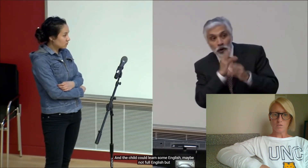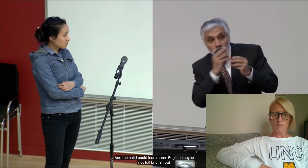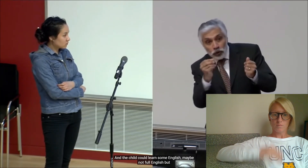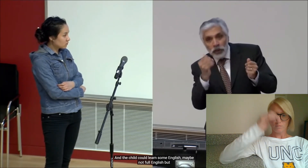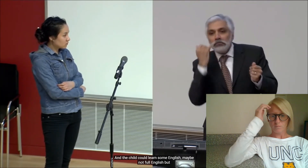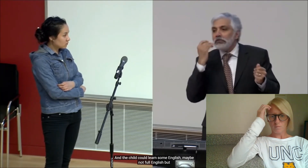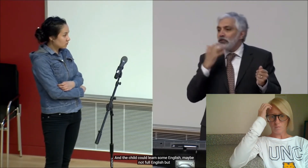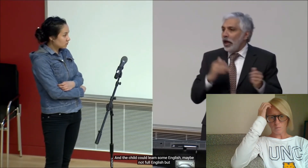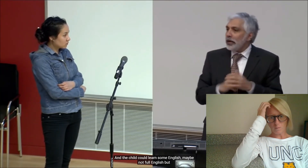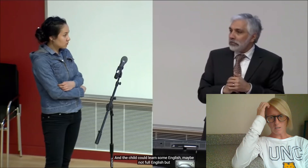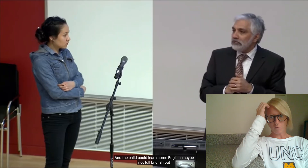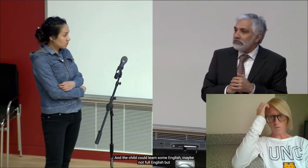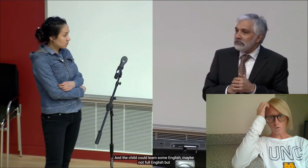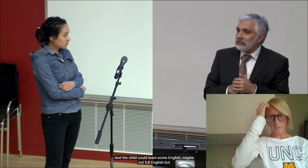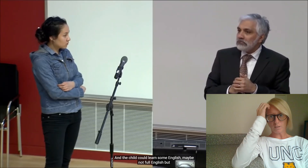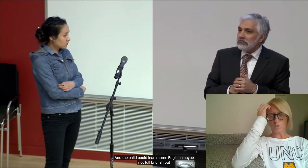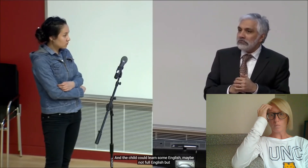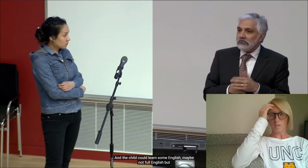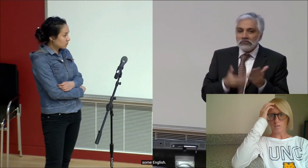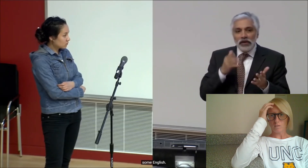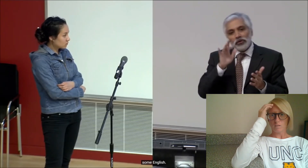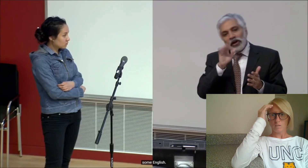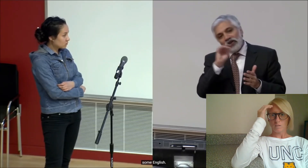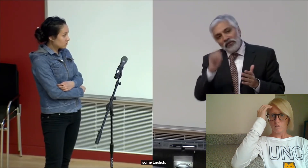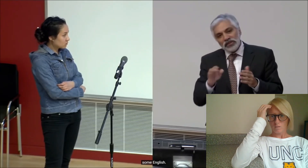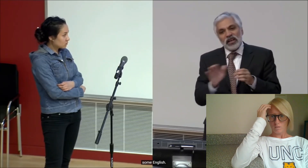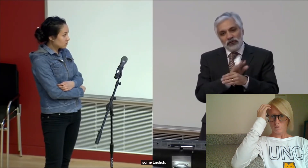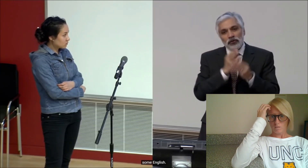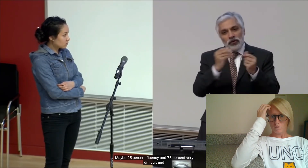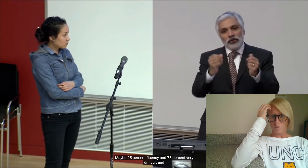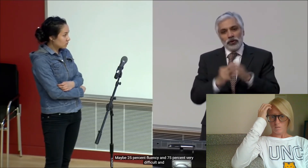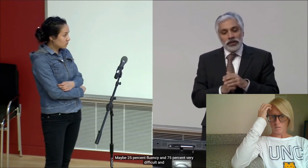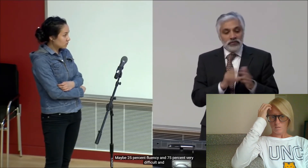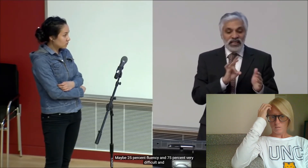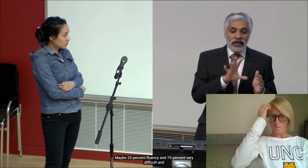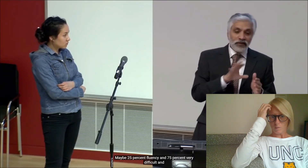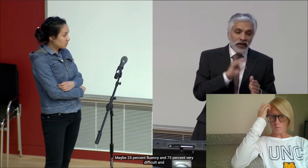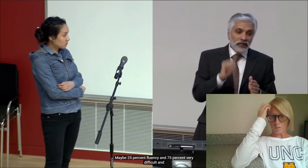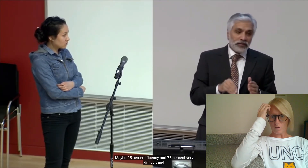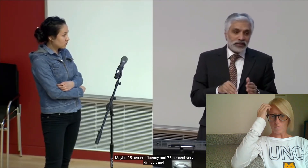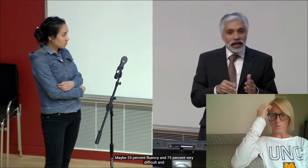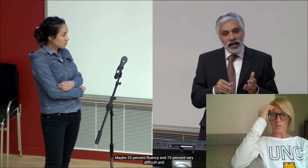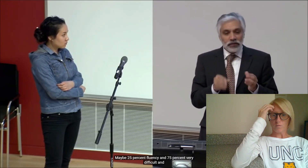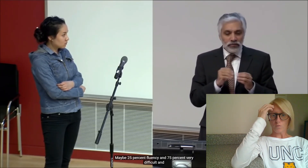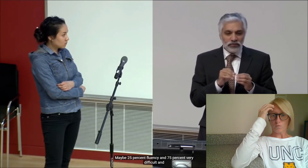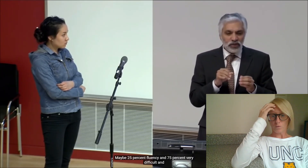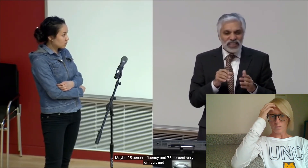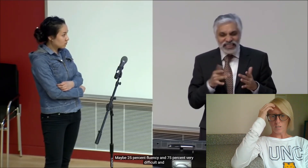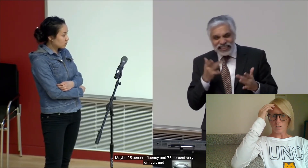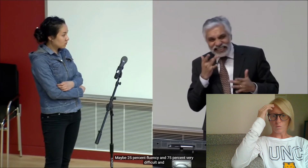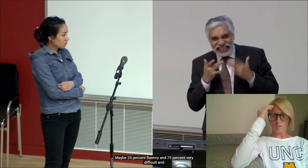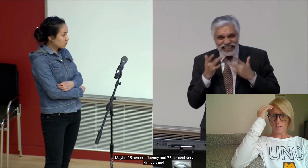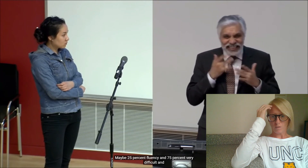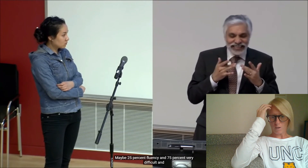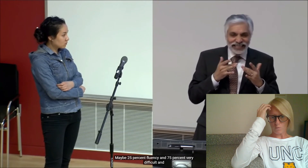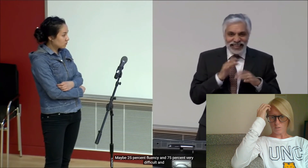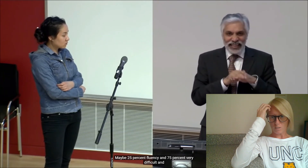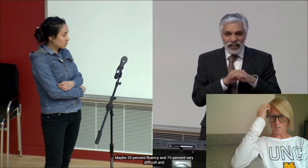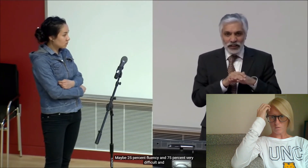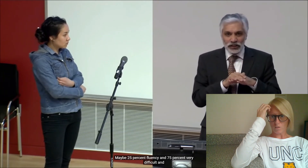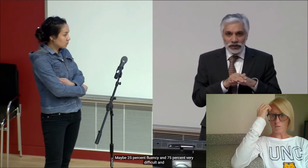some English, maybe Maybe not not full full English, English, but but some English. Maybe maybe 25% fluency and